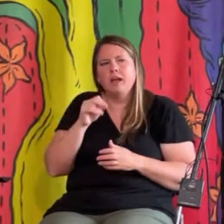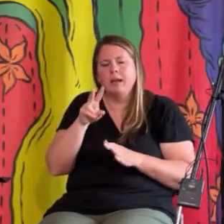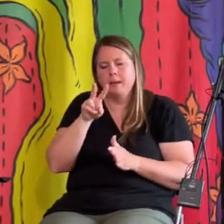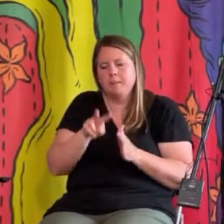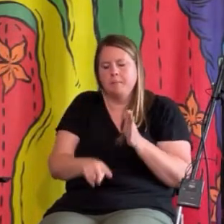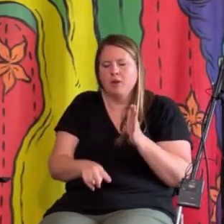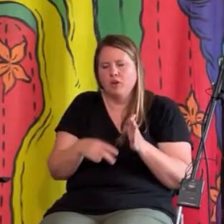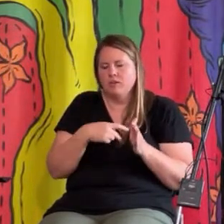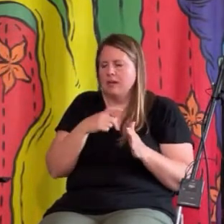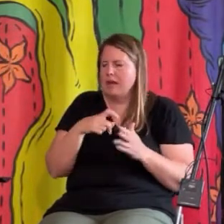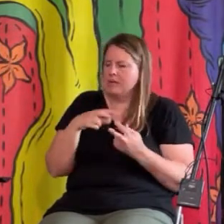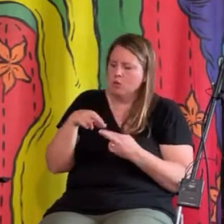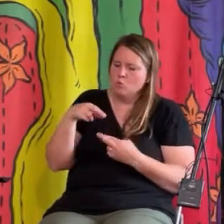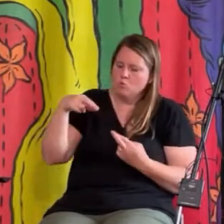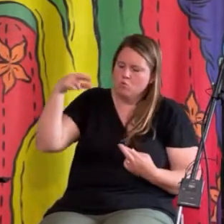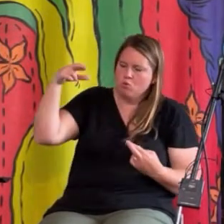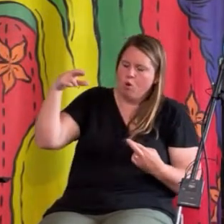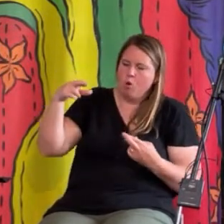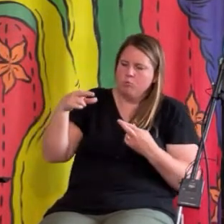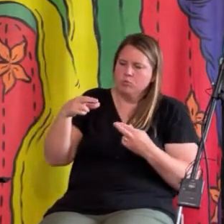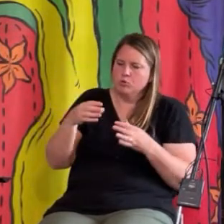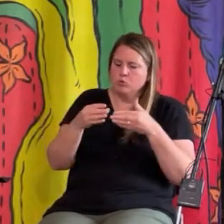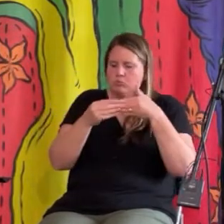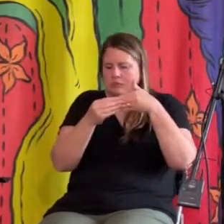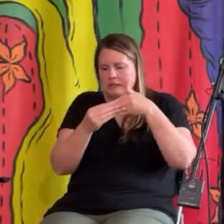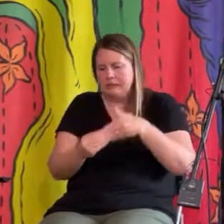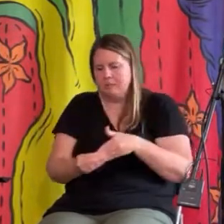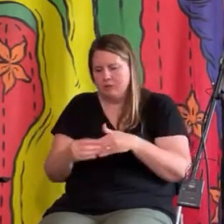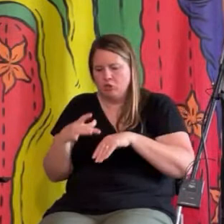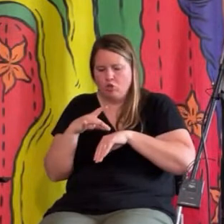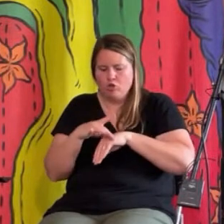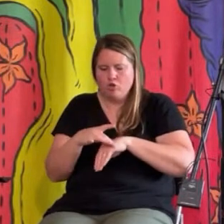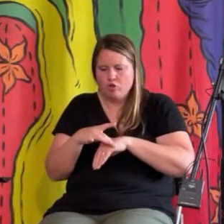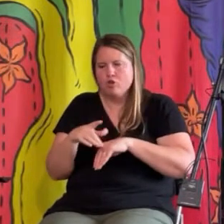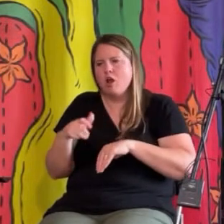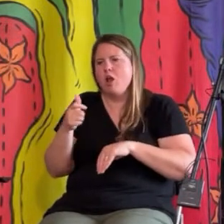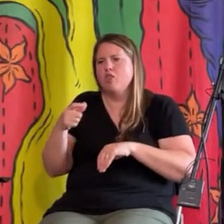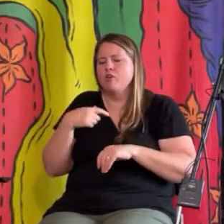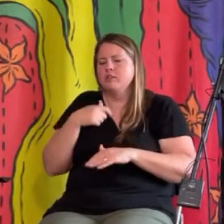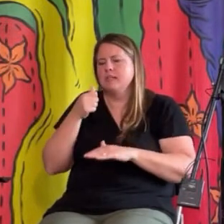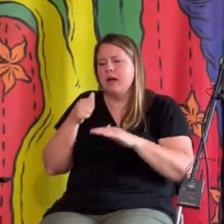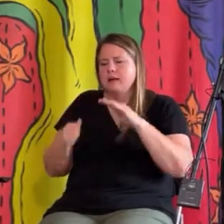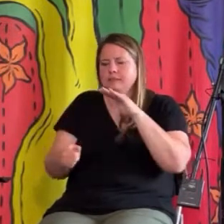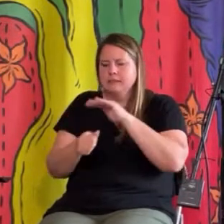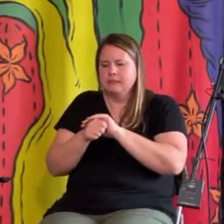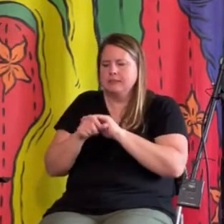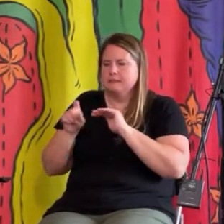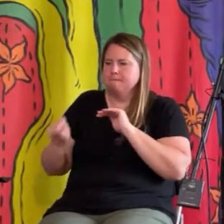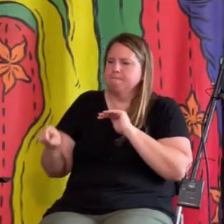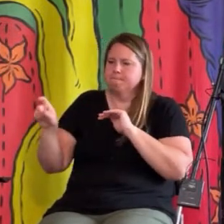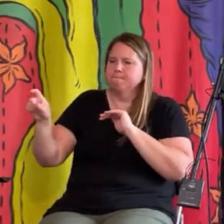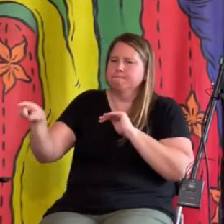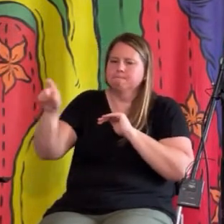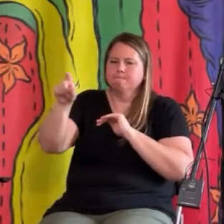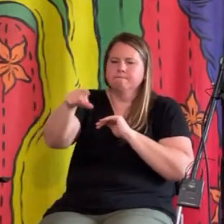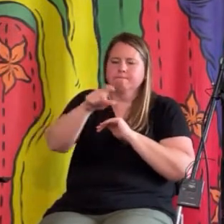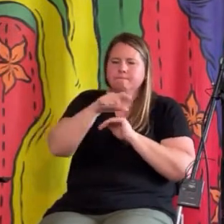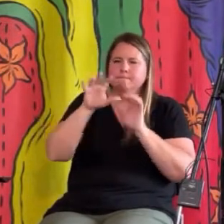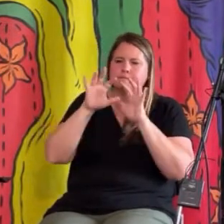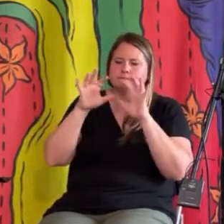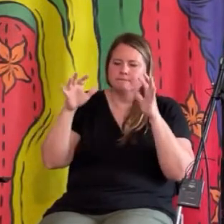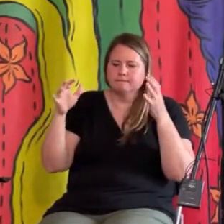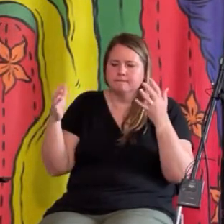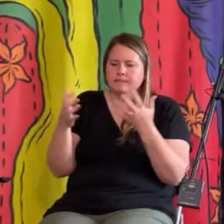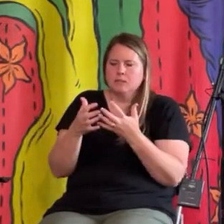me down into the earth. I've hidden others strategically around the globe, a net to catch my body in